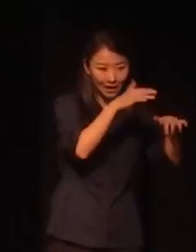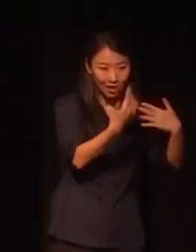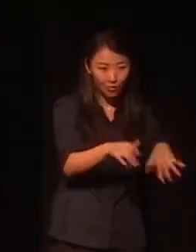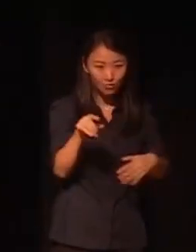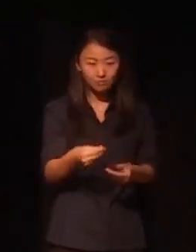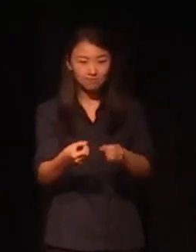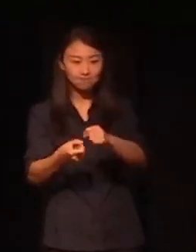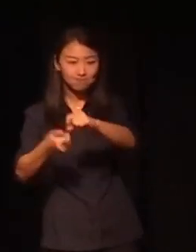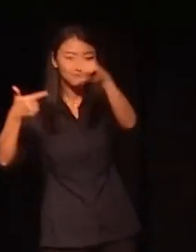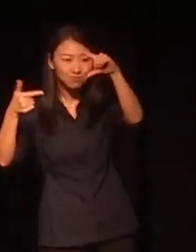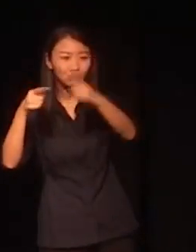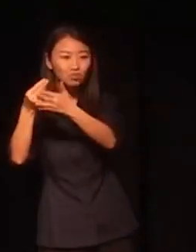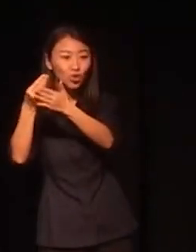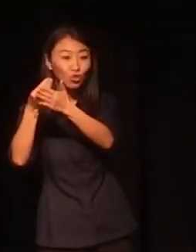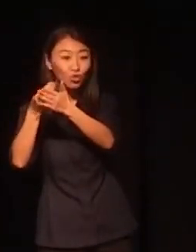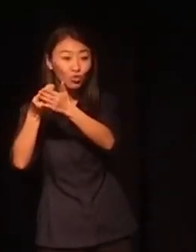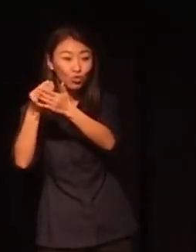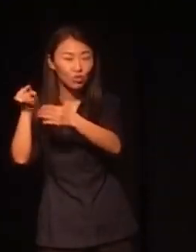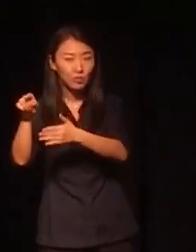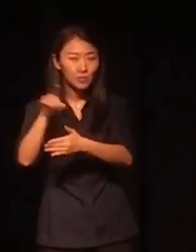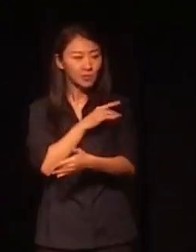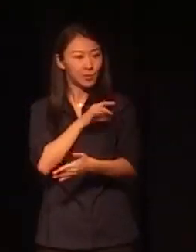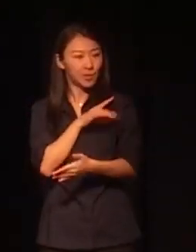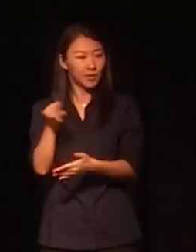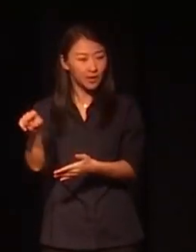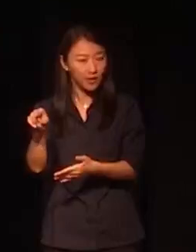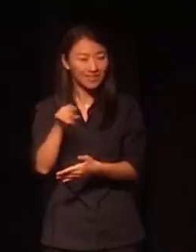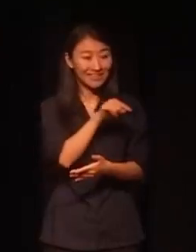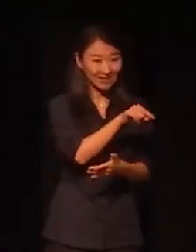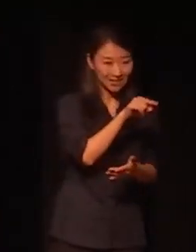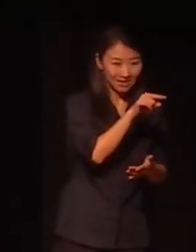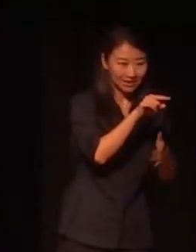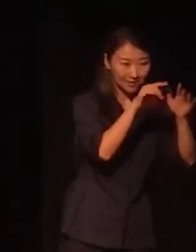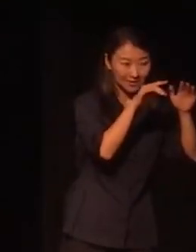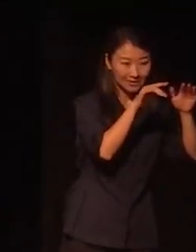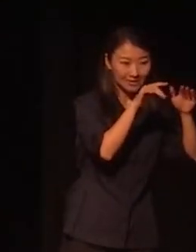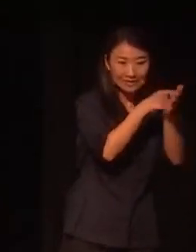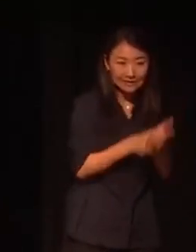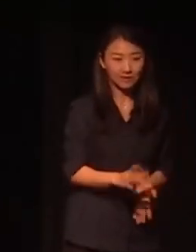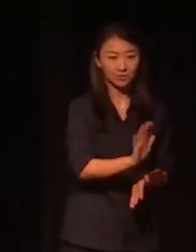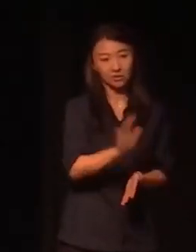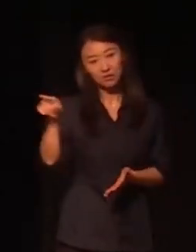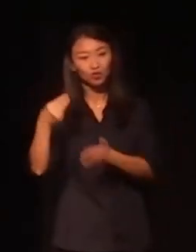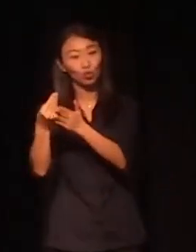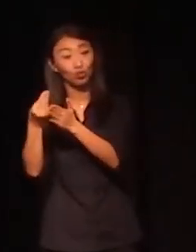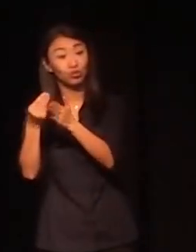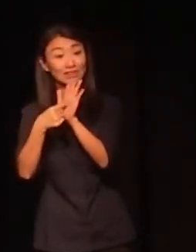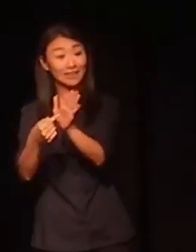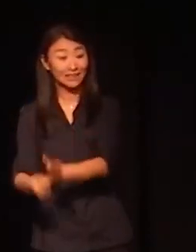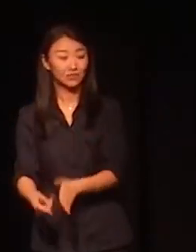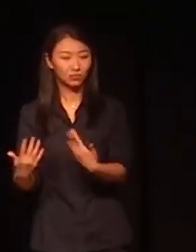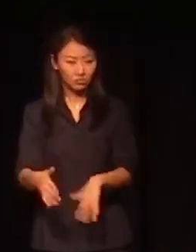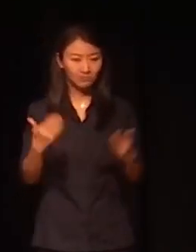not come out in text, but in images. Then I think the two